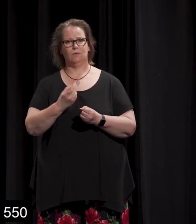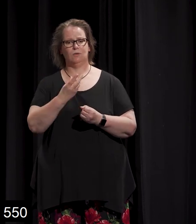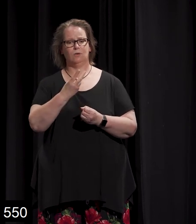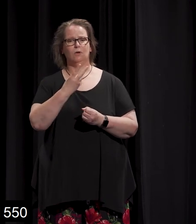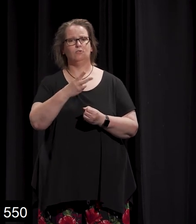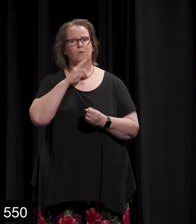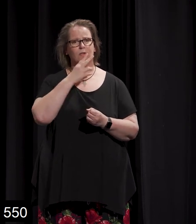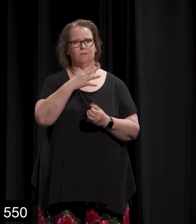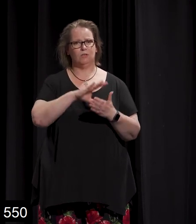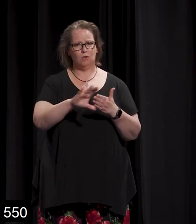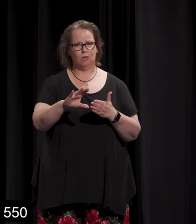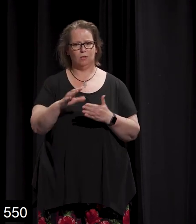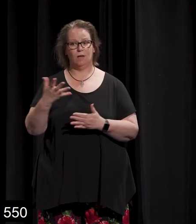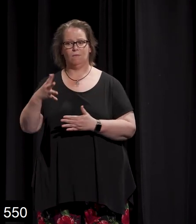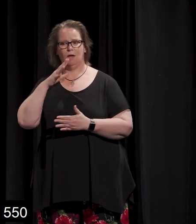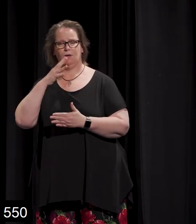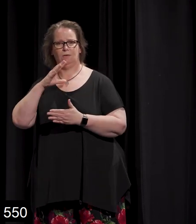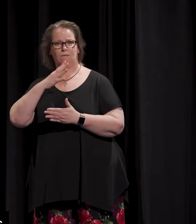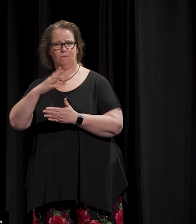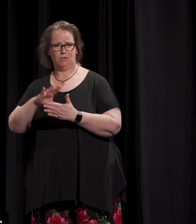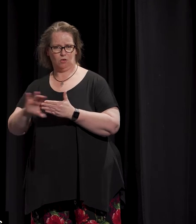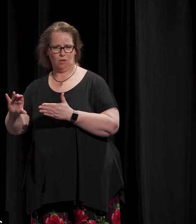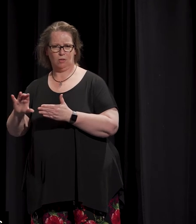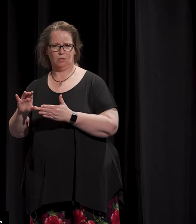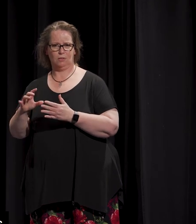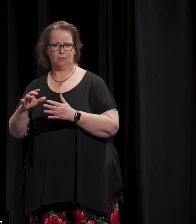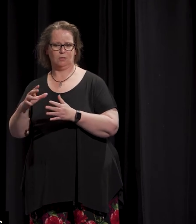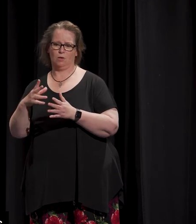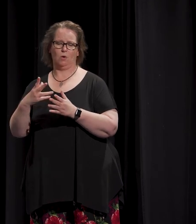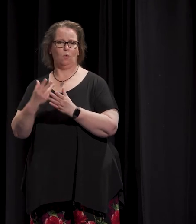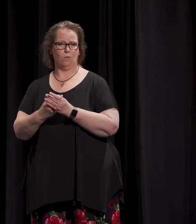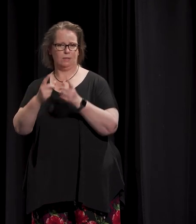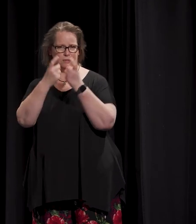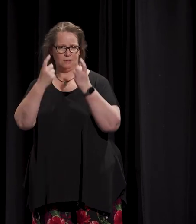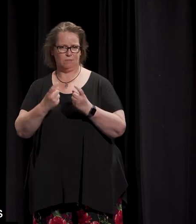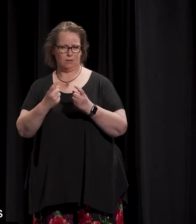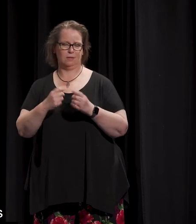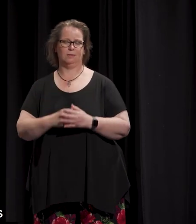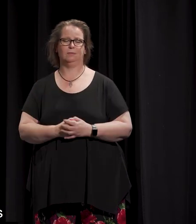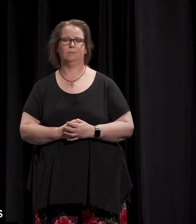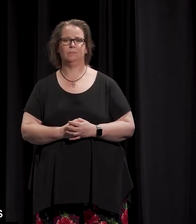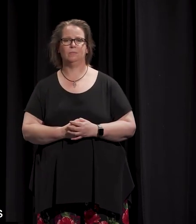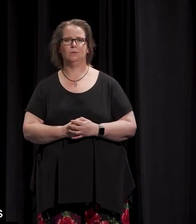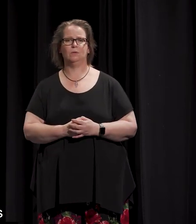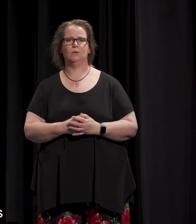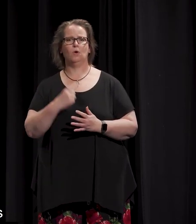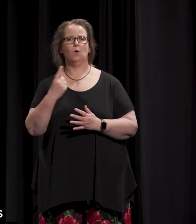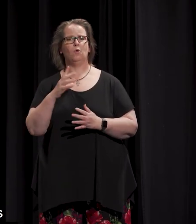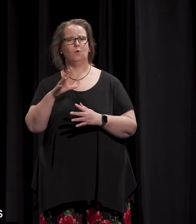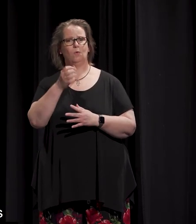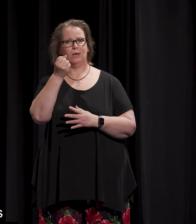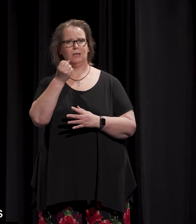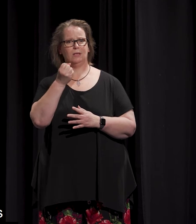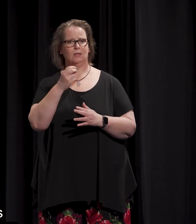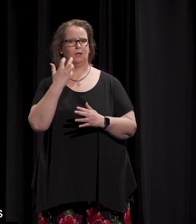$250 and $550 prize respectively alongside their certificate. The winners of this year's